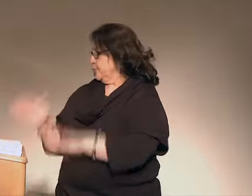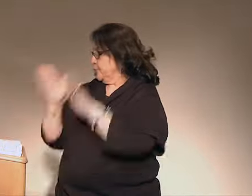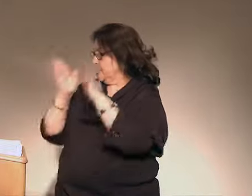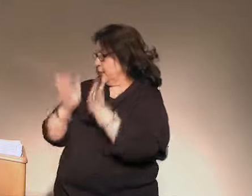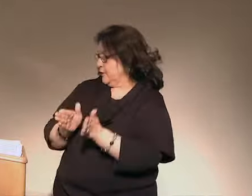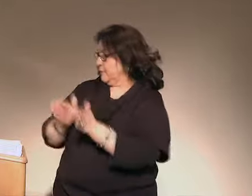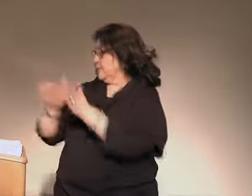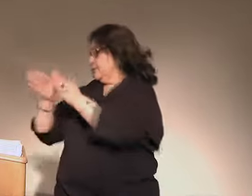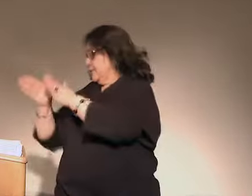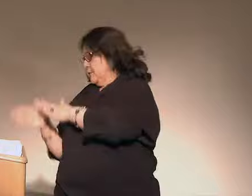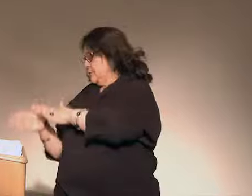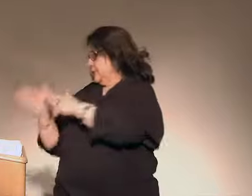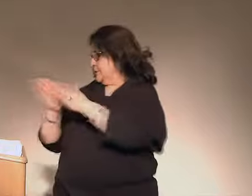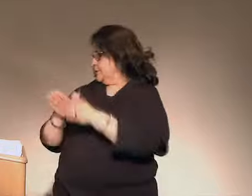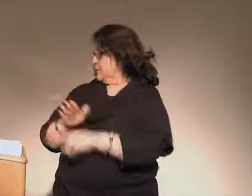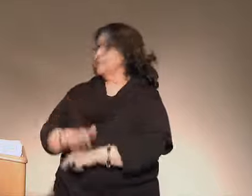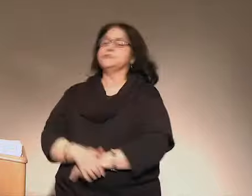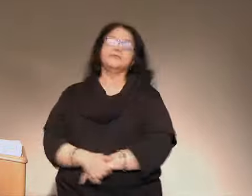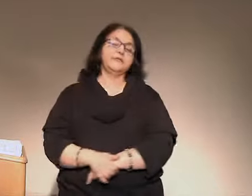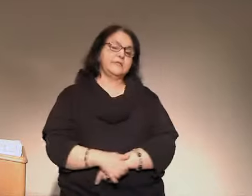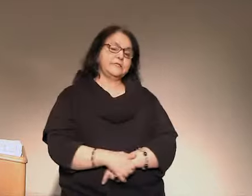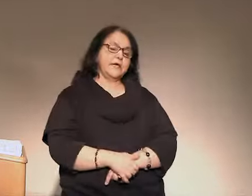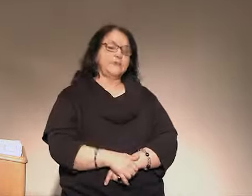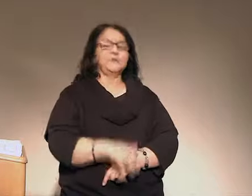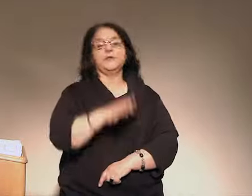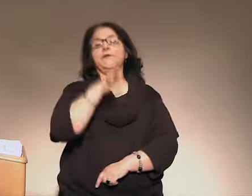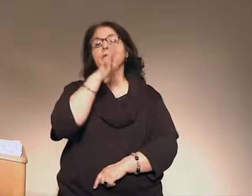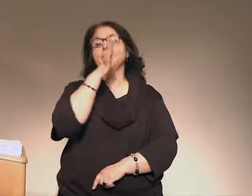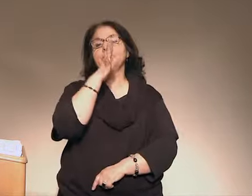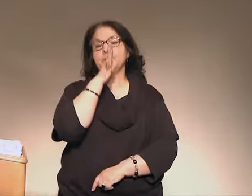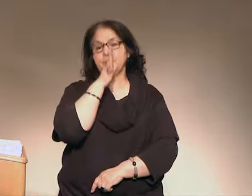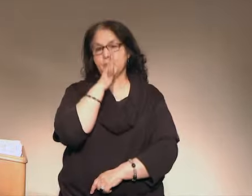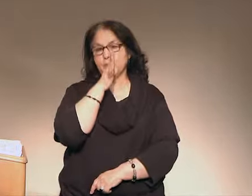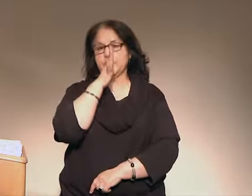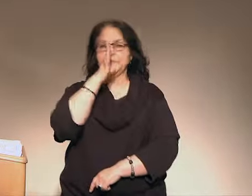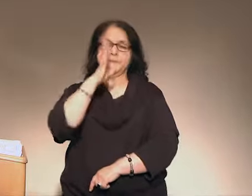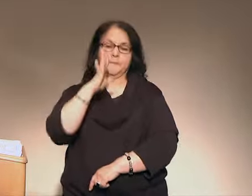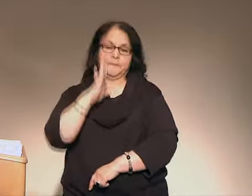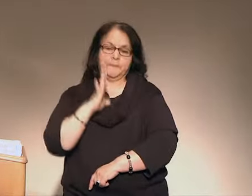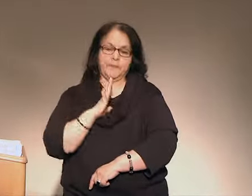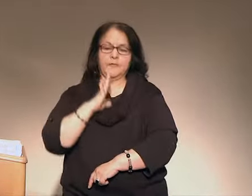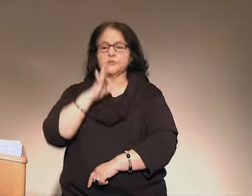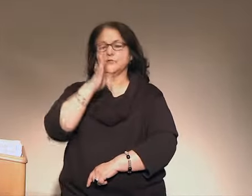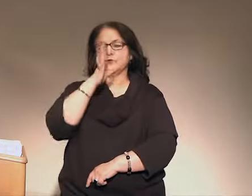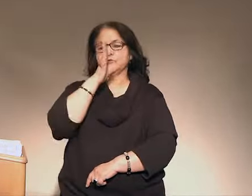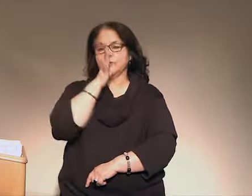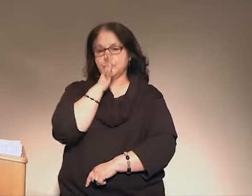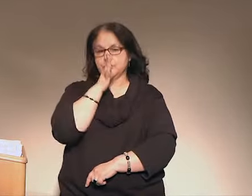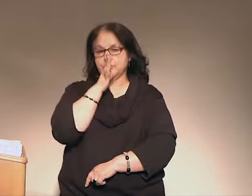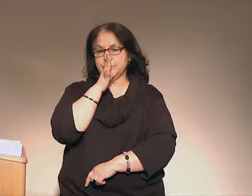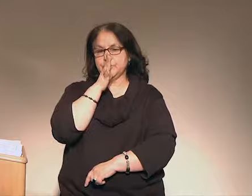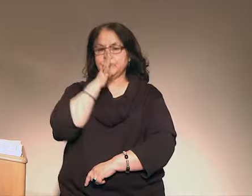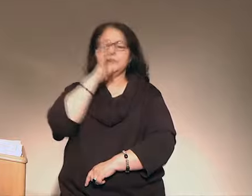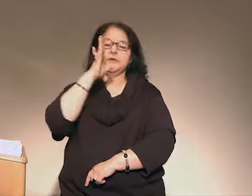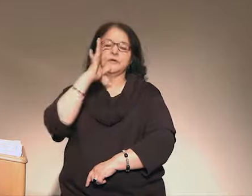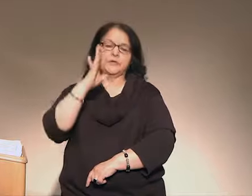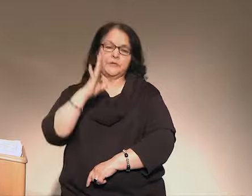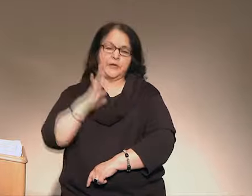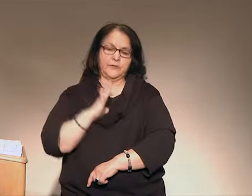reviewing male and then female signs. So the next sign would be woman. So again, you start here at the chin, come down,